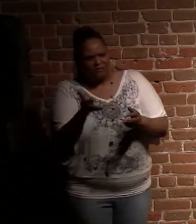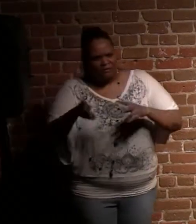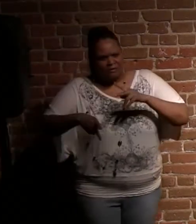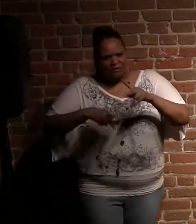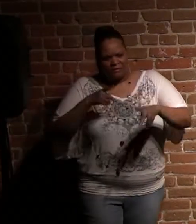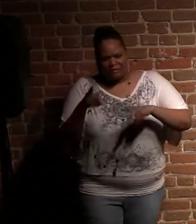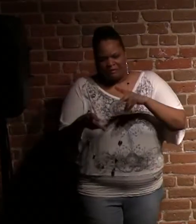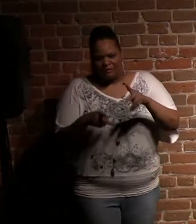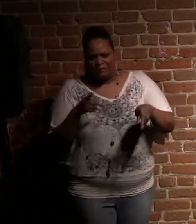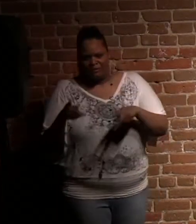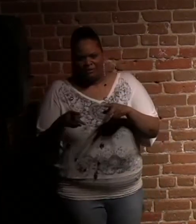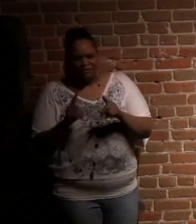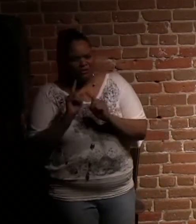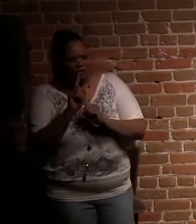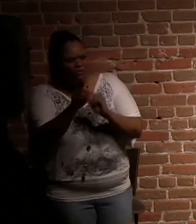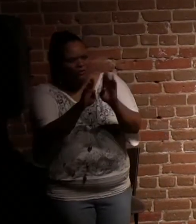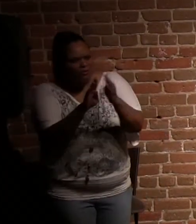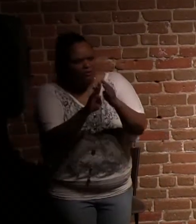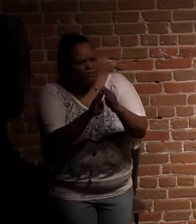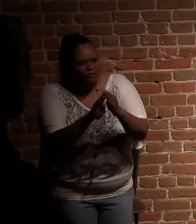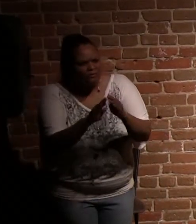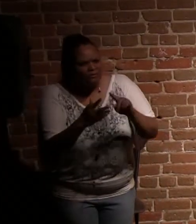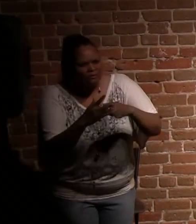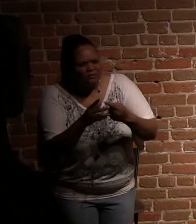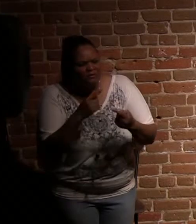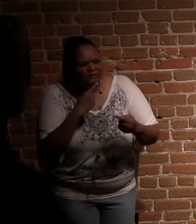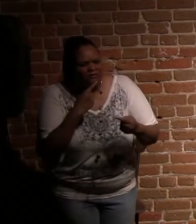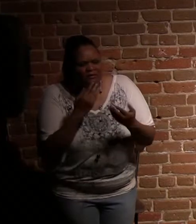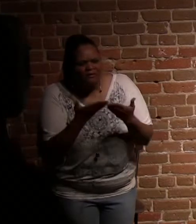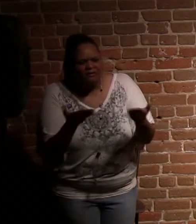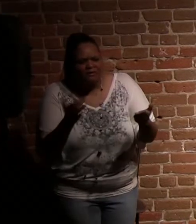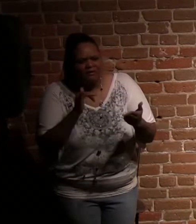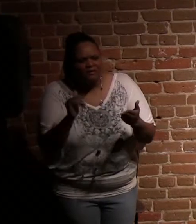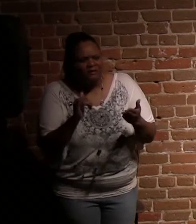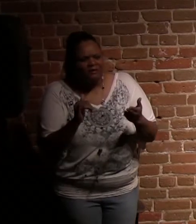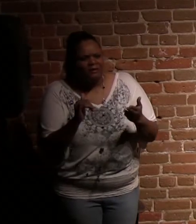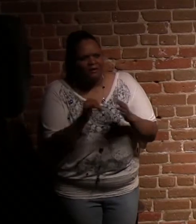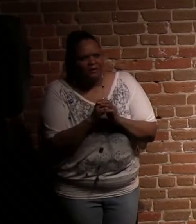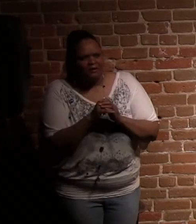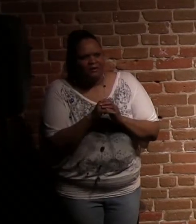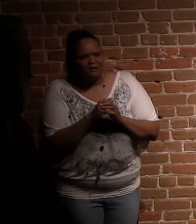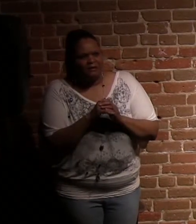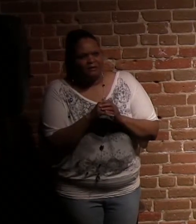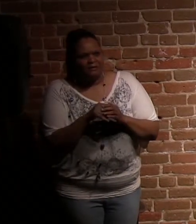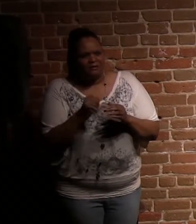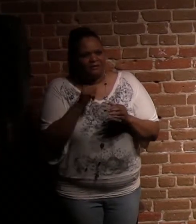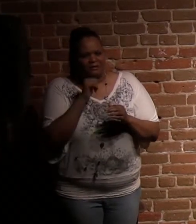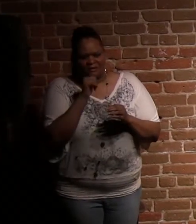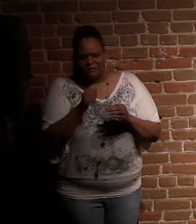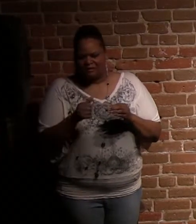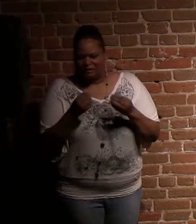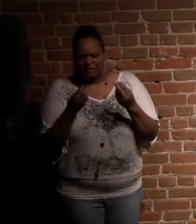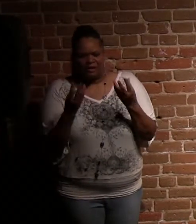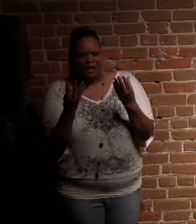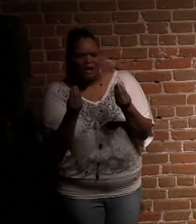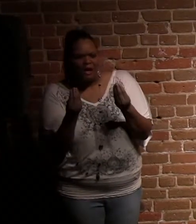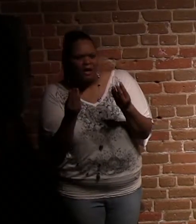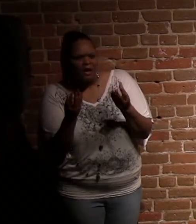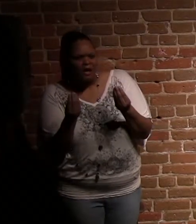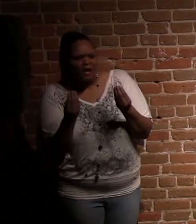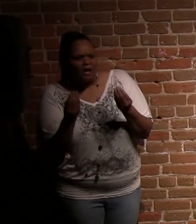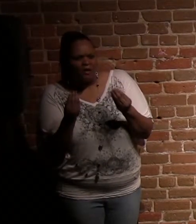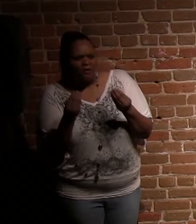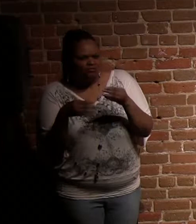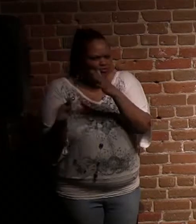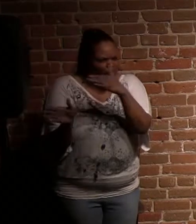the door, and they start saying things that I would say. They start going, oh, it's not that wet. Oh, the